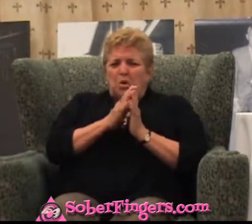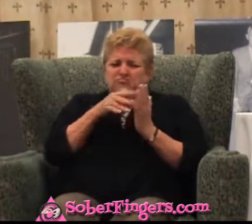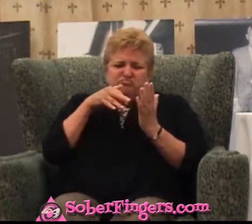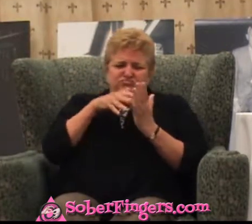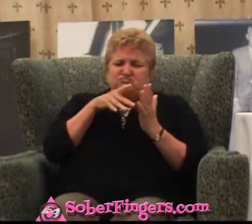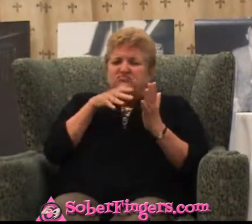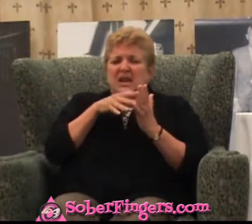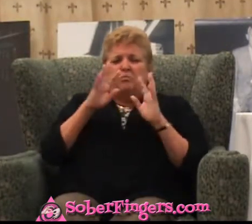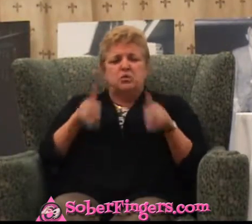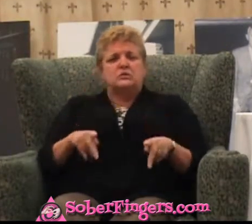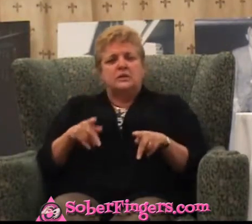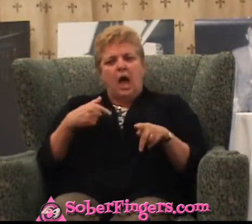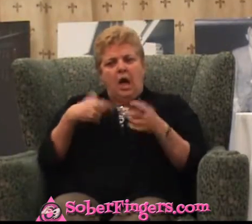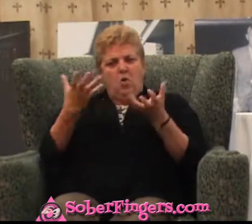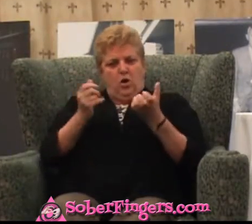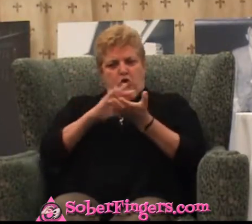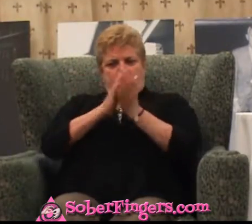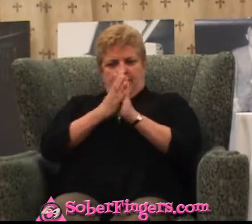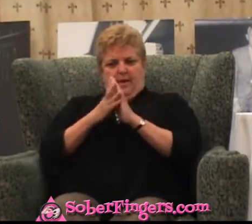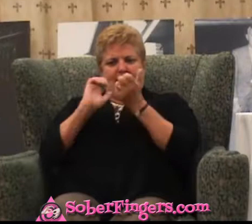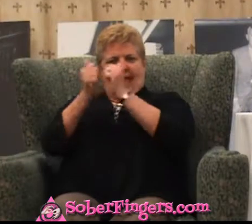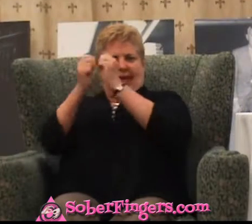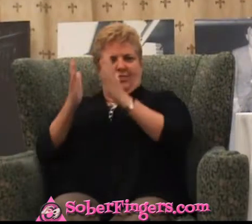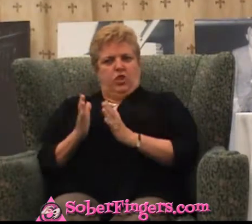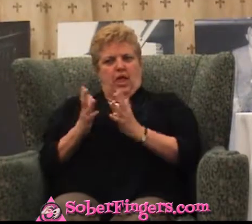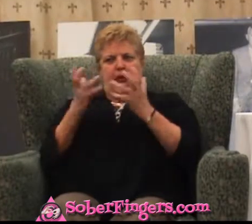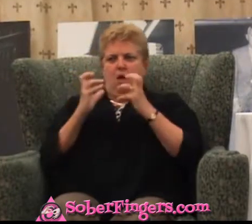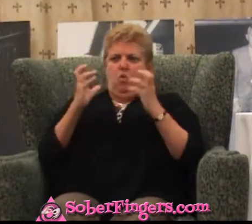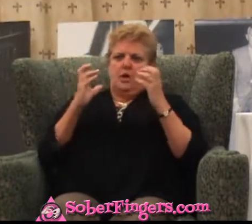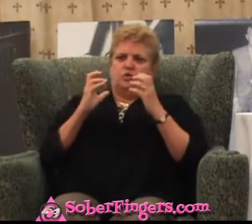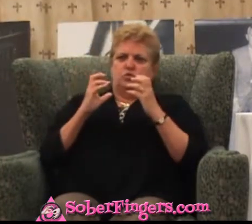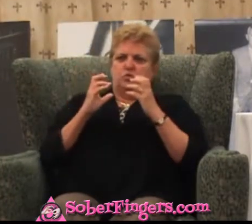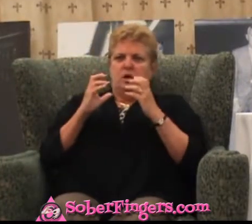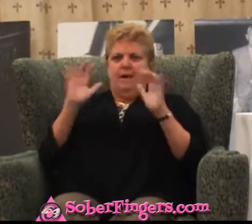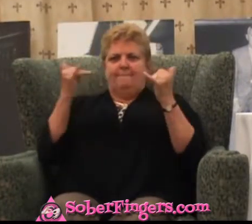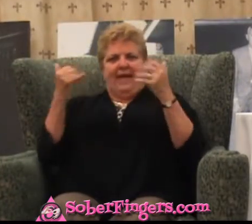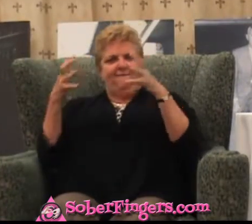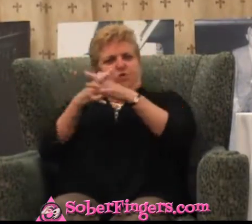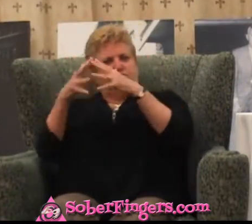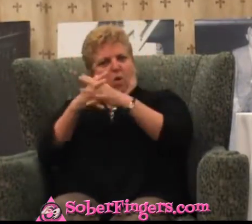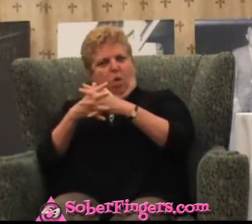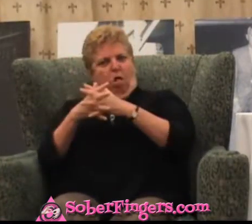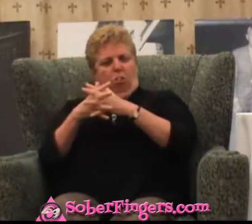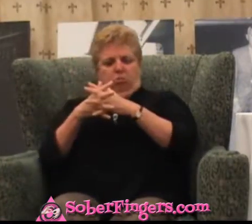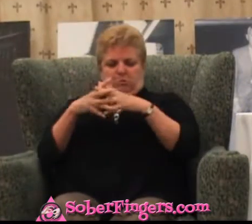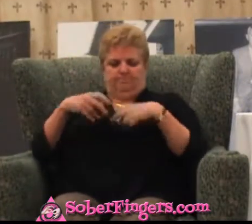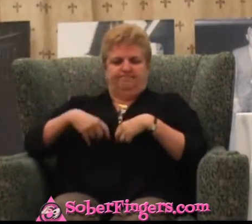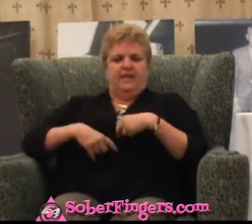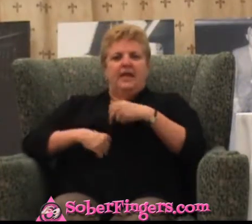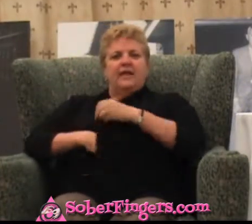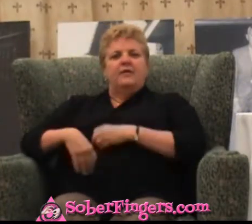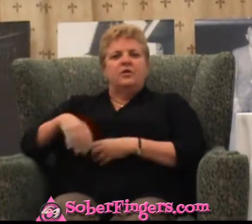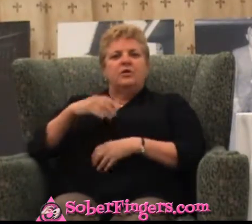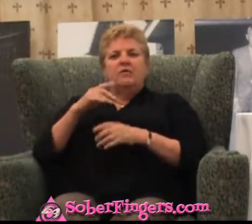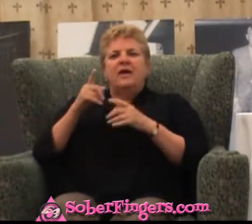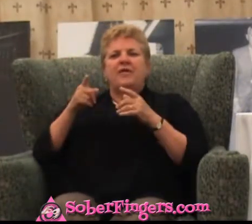those guys scoring touchdowns that they were writing about in the LA Times, even though they were still in high school. The ones who